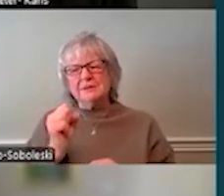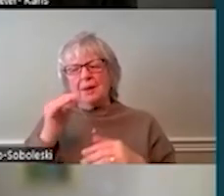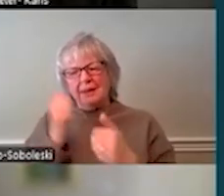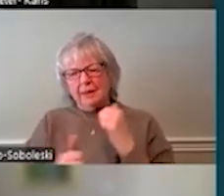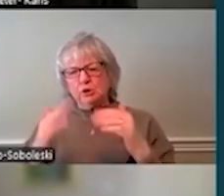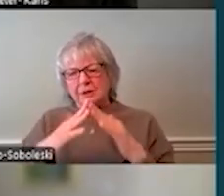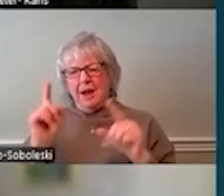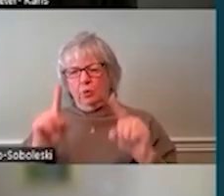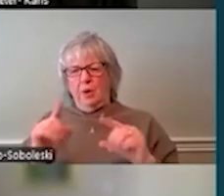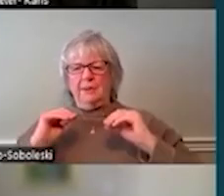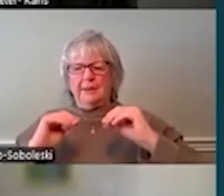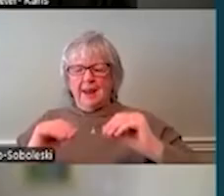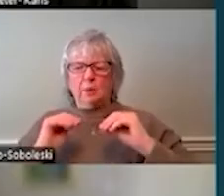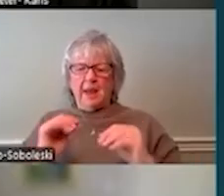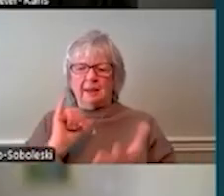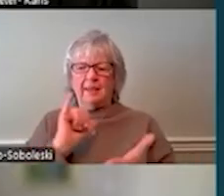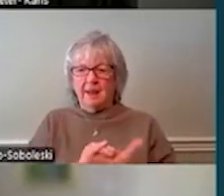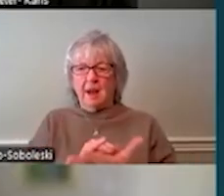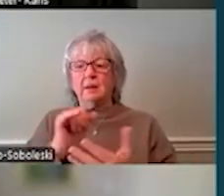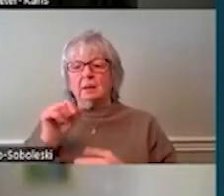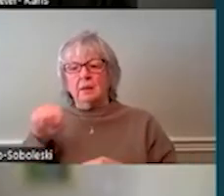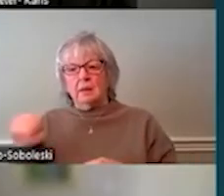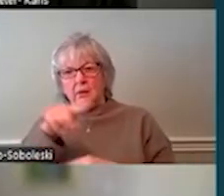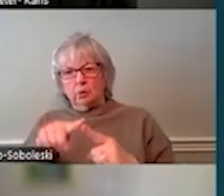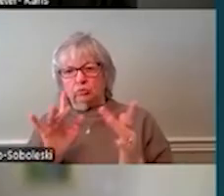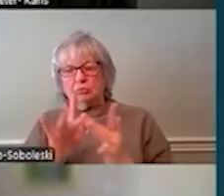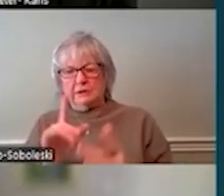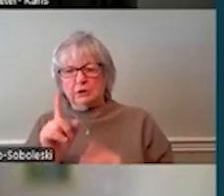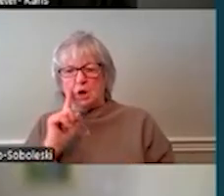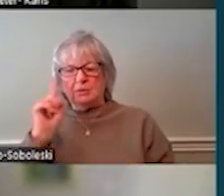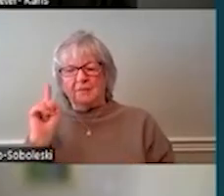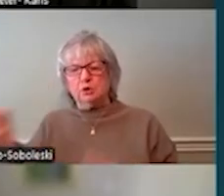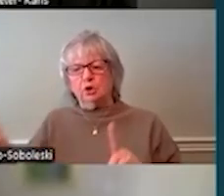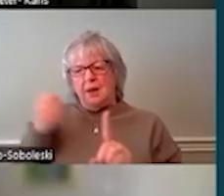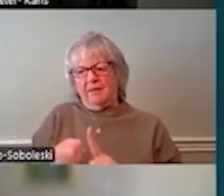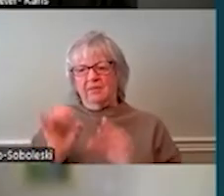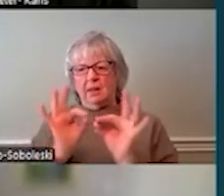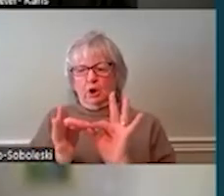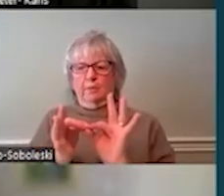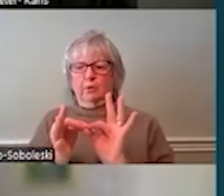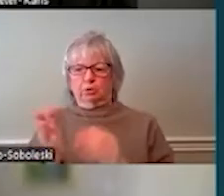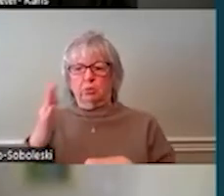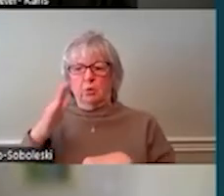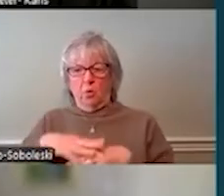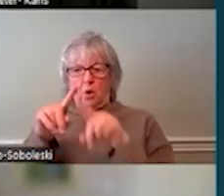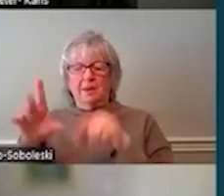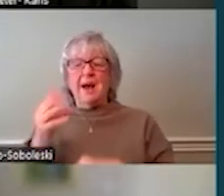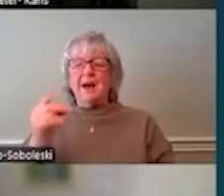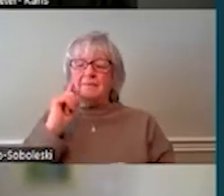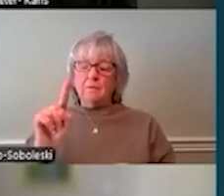will have to contact the emergency group. So each town needs to be educated that they could reach out to